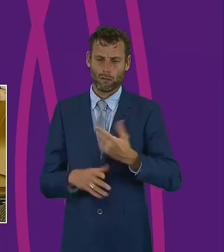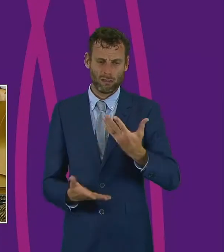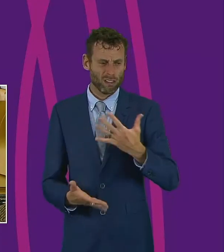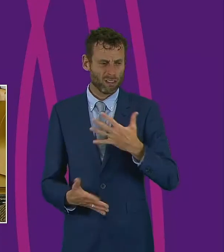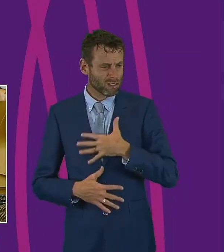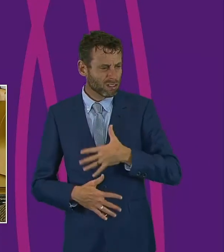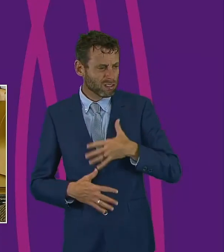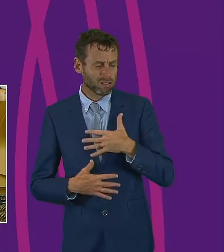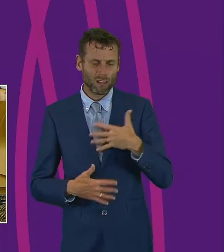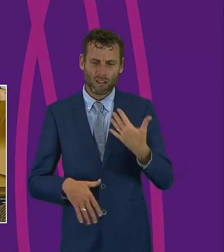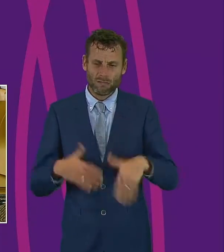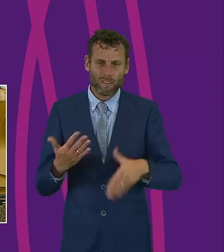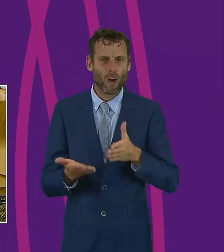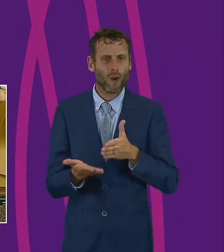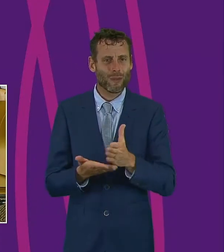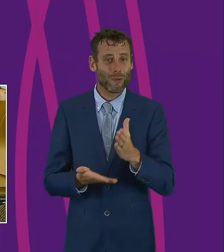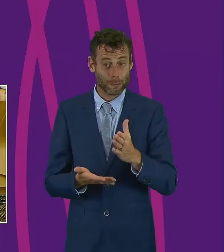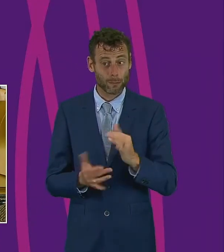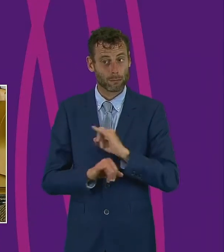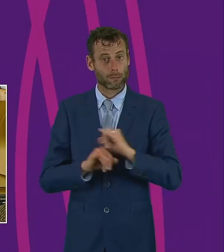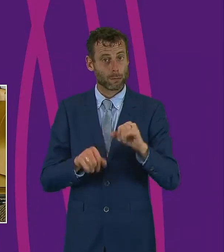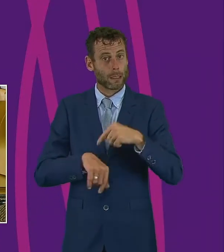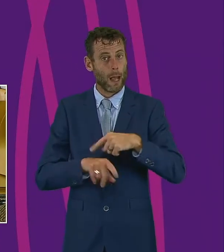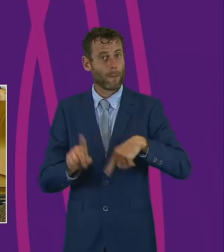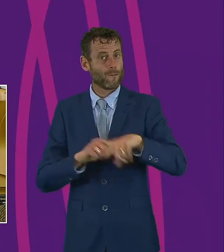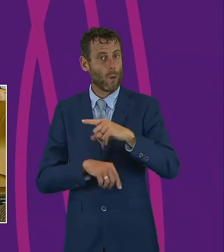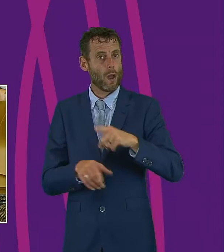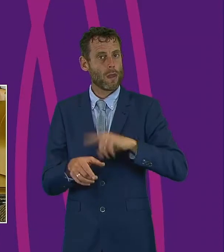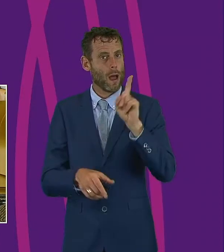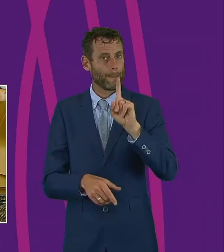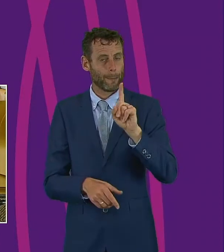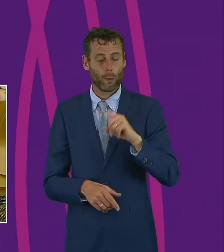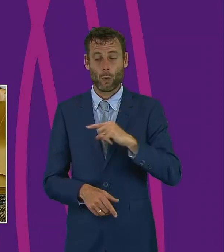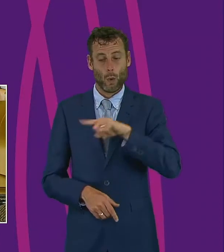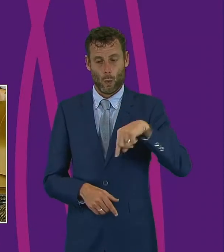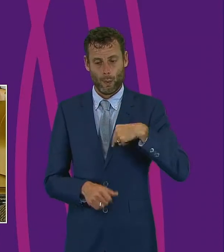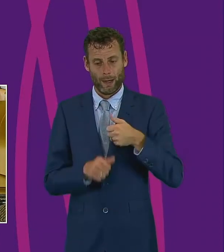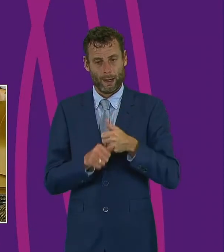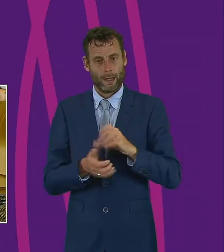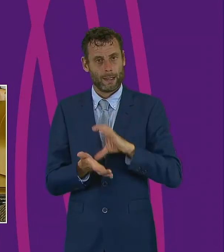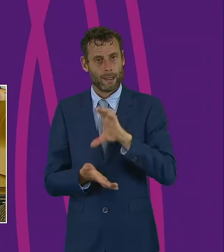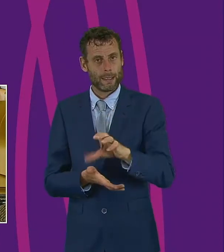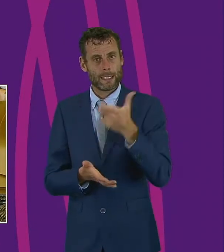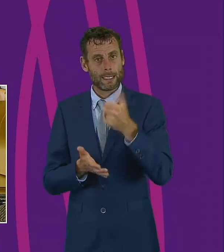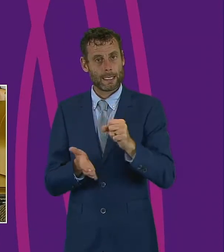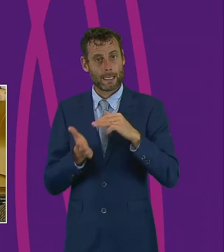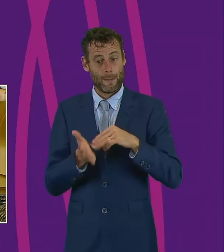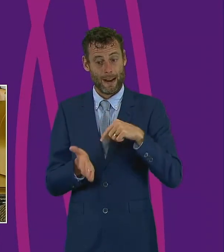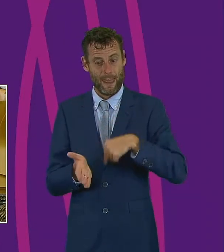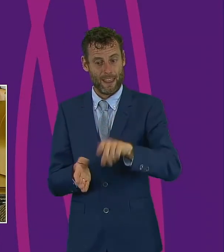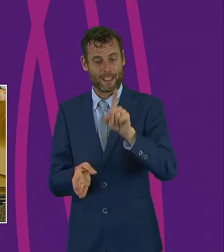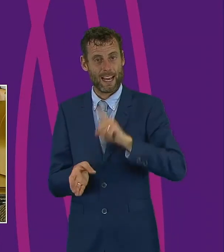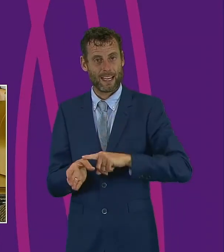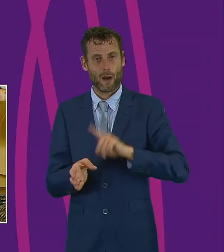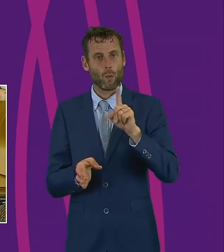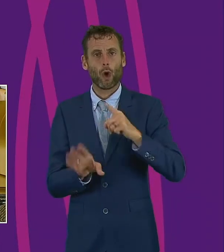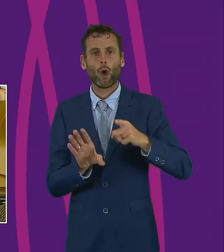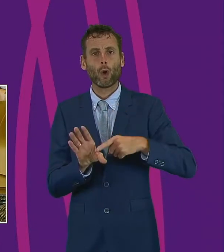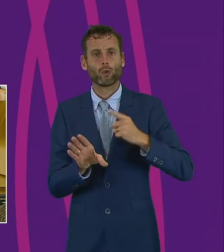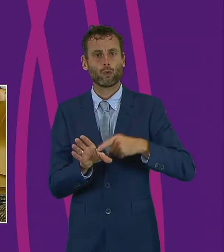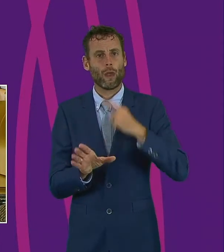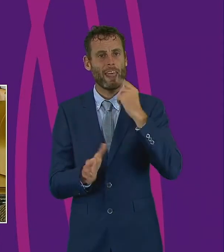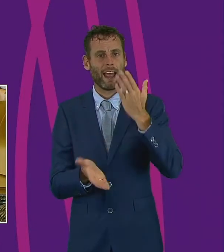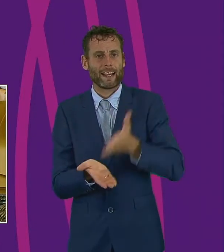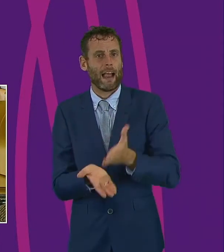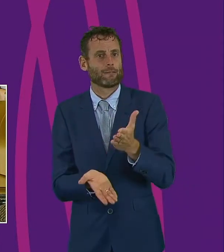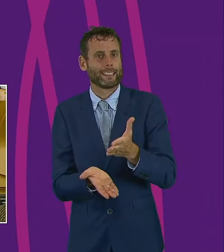time for young people. We've committed to investing £60 million in this financial year in a youth guarantee as